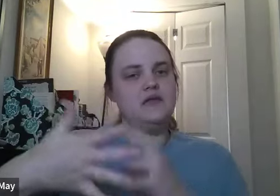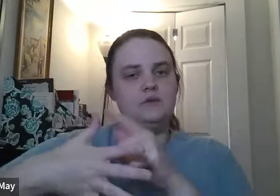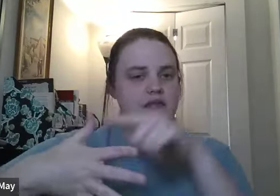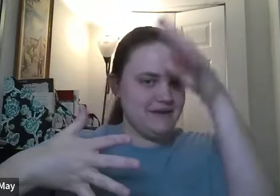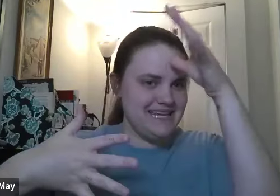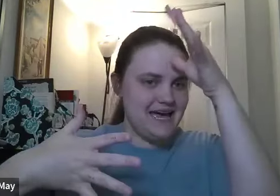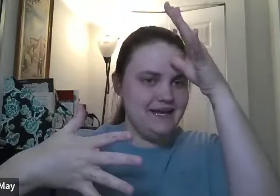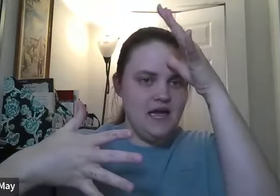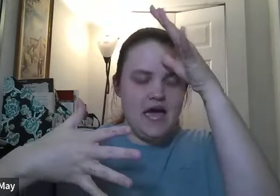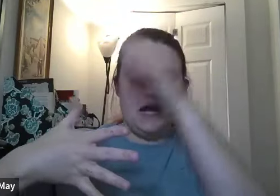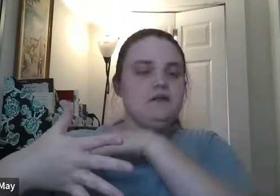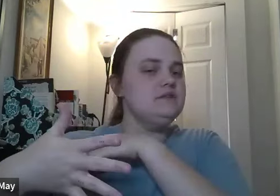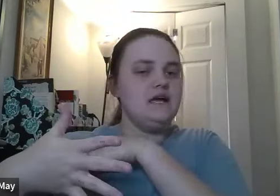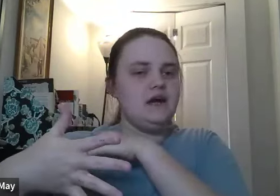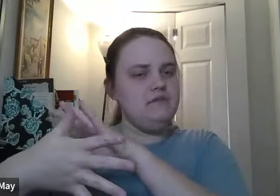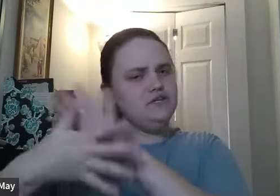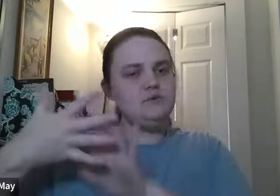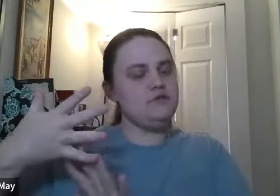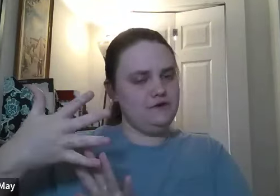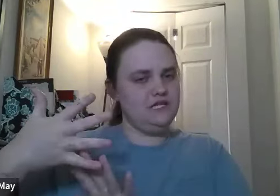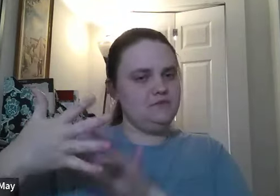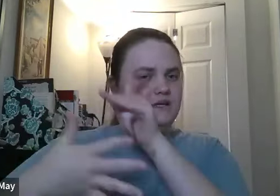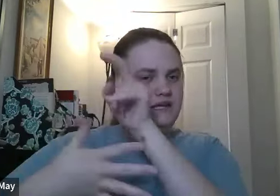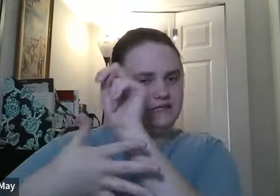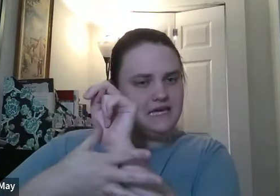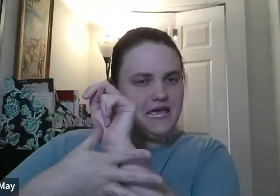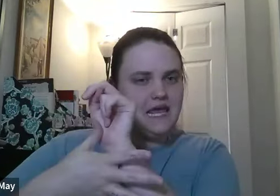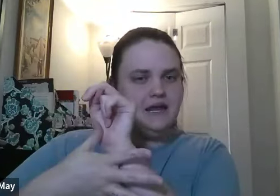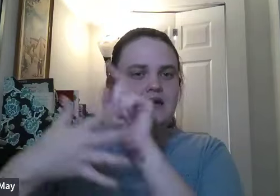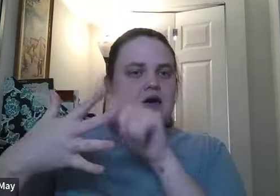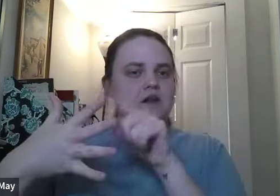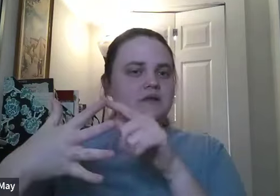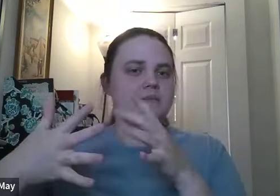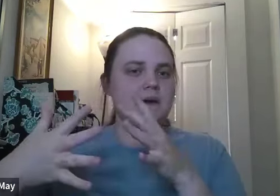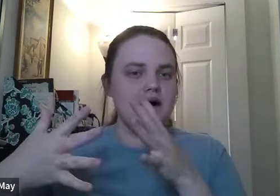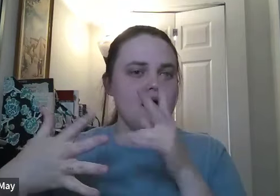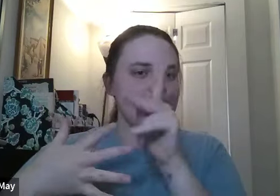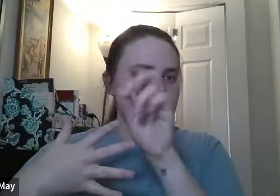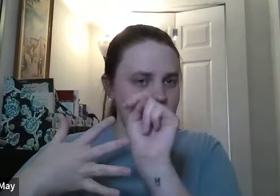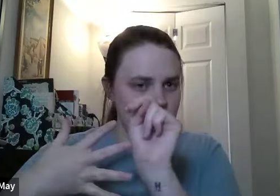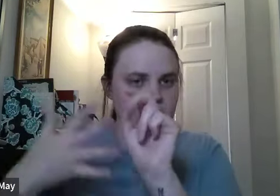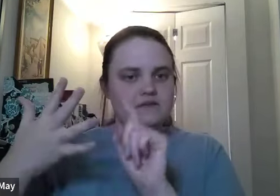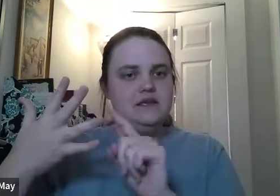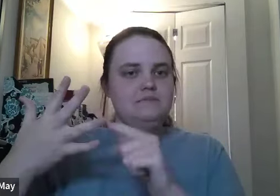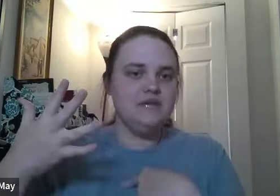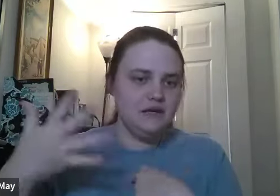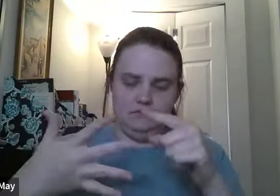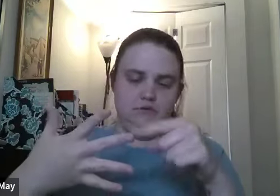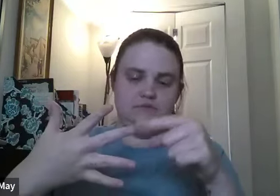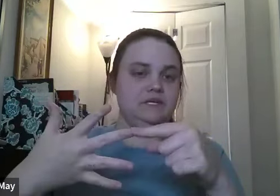then I'll be like my dad, and I'll even like I finger spell their first name, so I'll be like it's Ken, and then I'll be like my mom, Karen, then